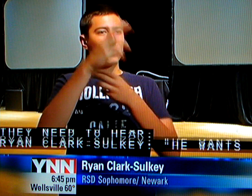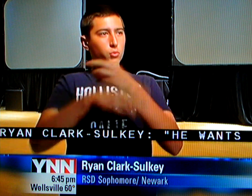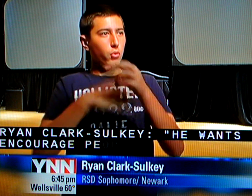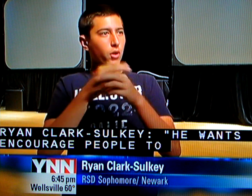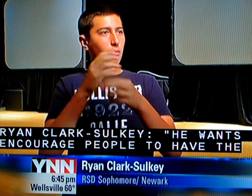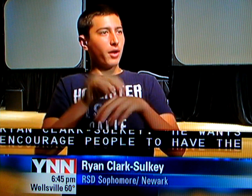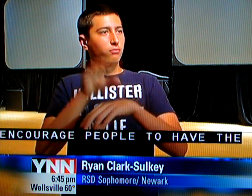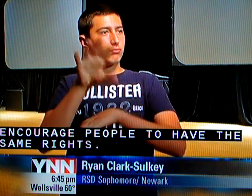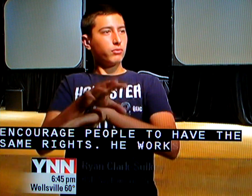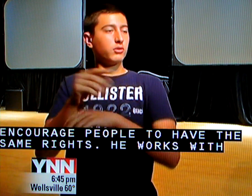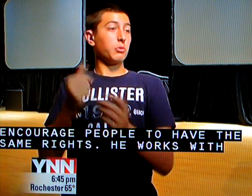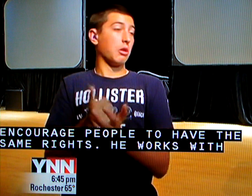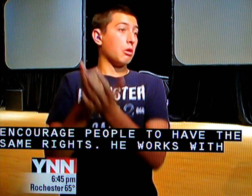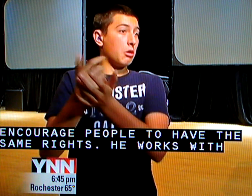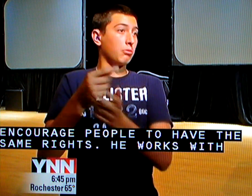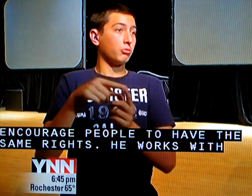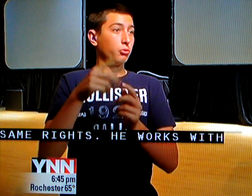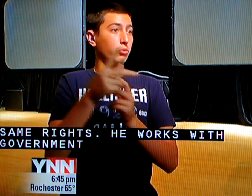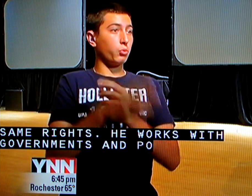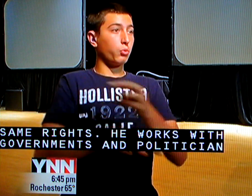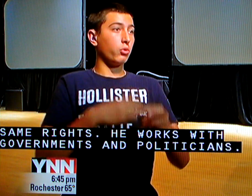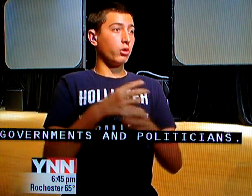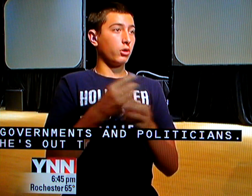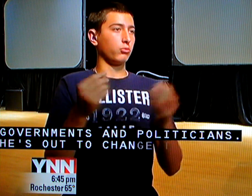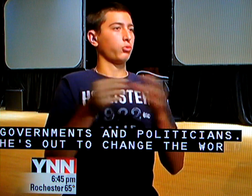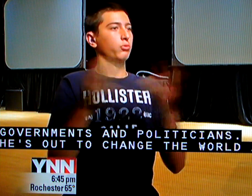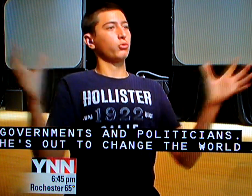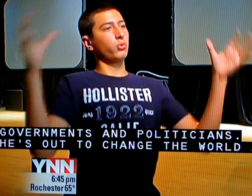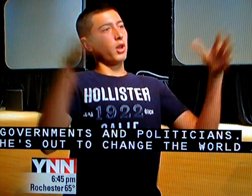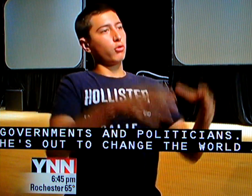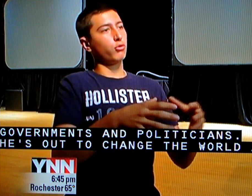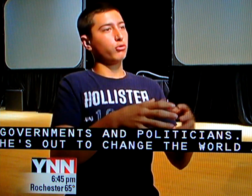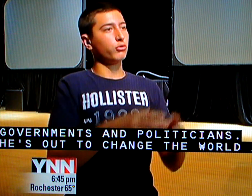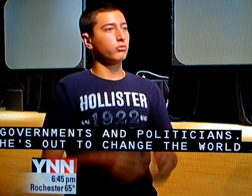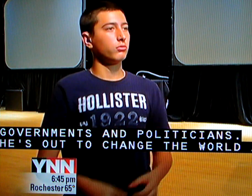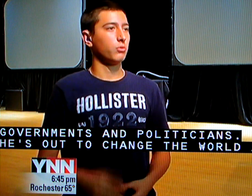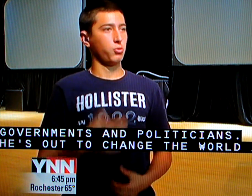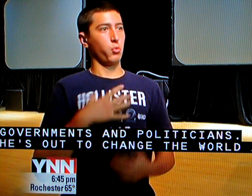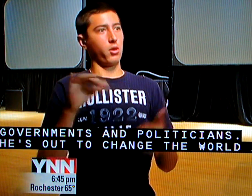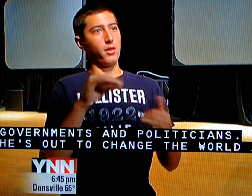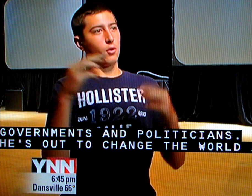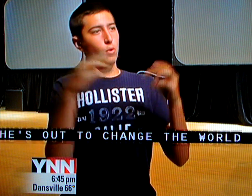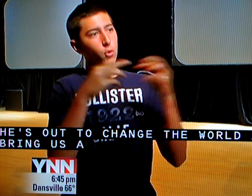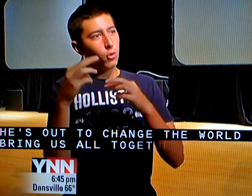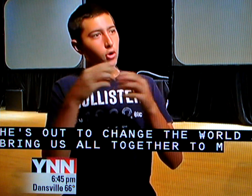the same rights. He works with governments and politicians. He's out to change the world and bring us all together.